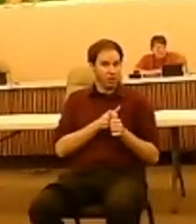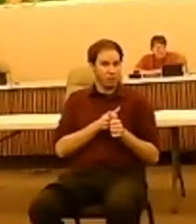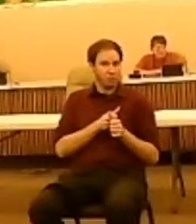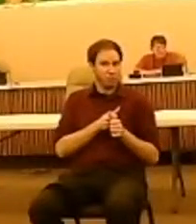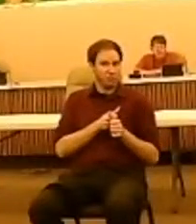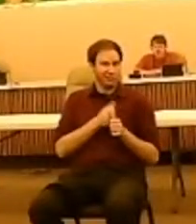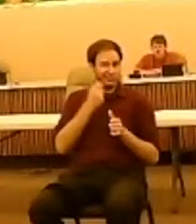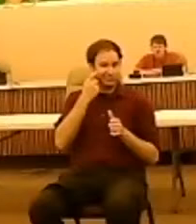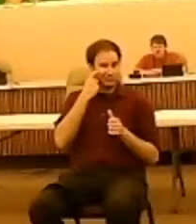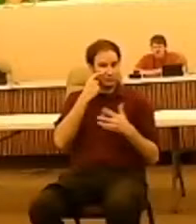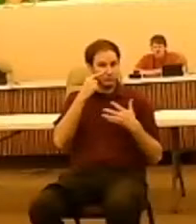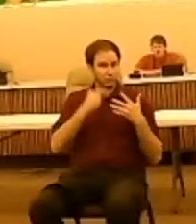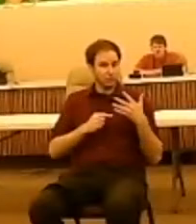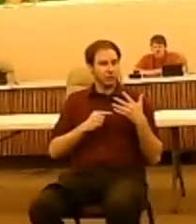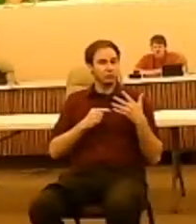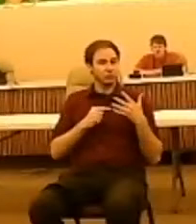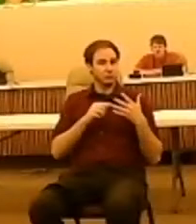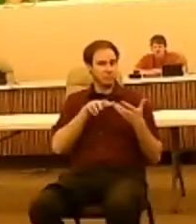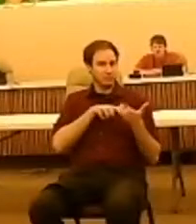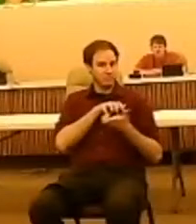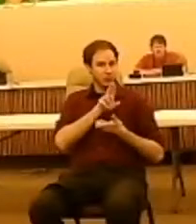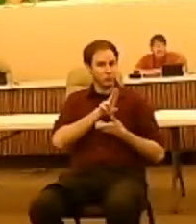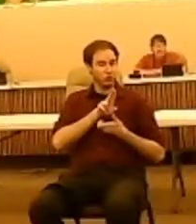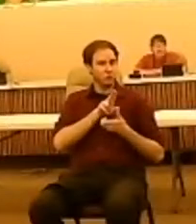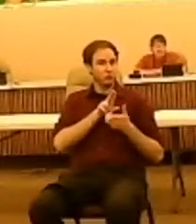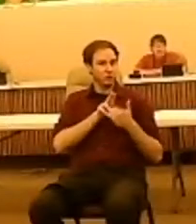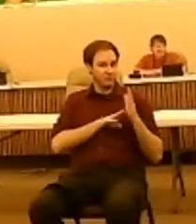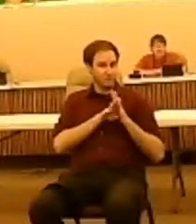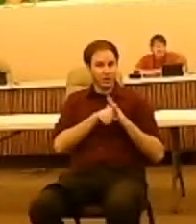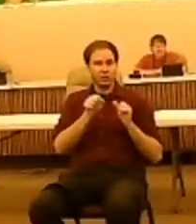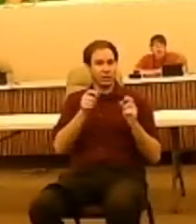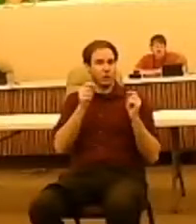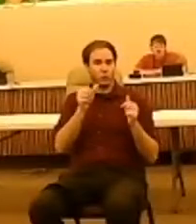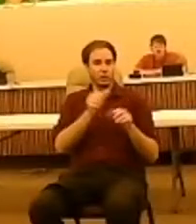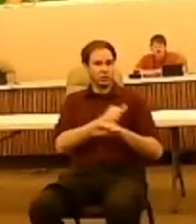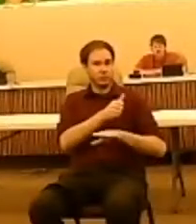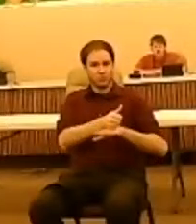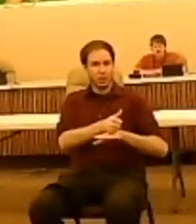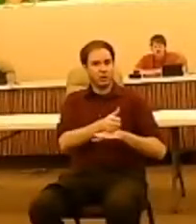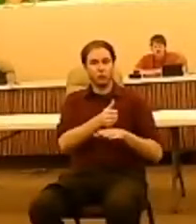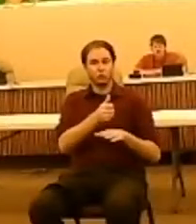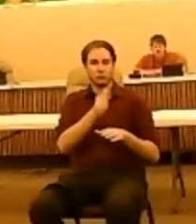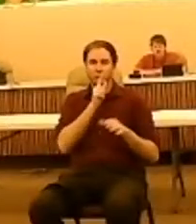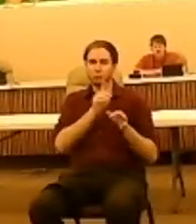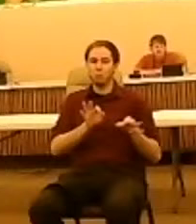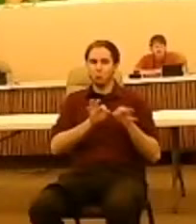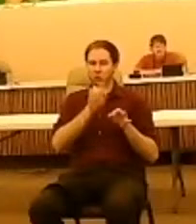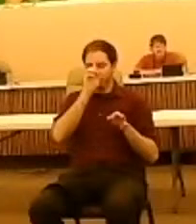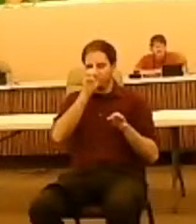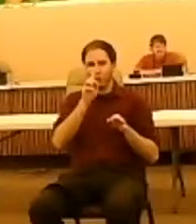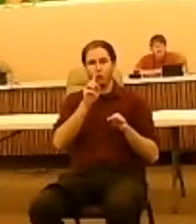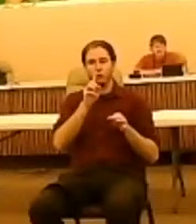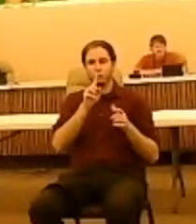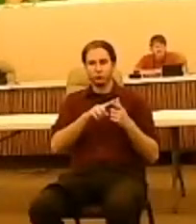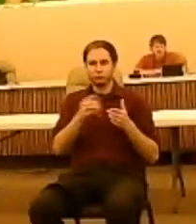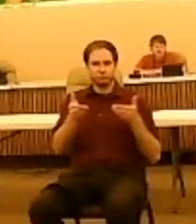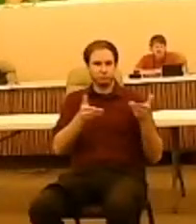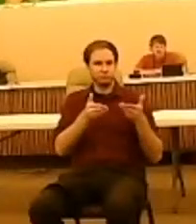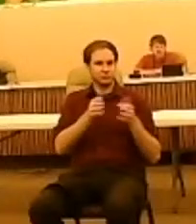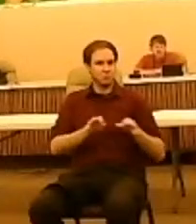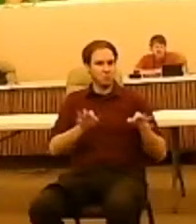that mixed-use development, they can quickly get in place, which often is very important for landing key tenants.